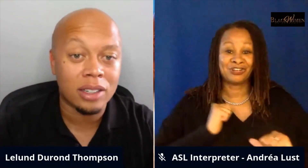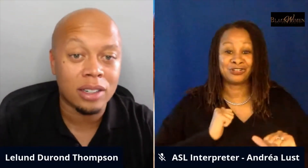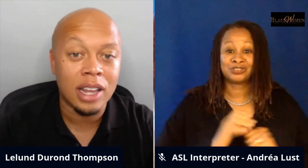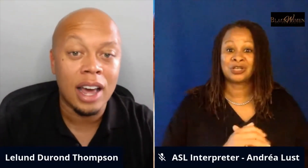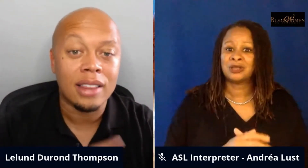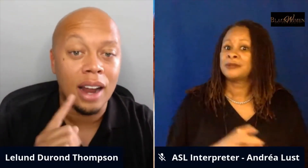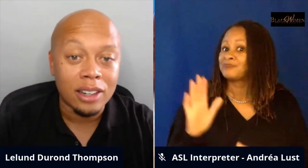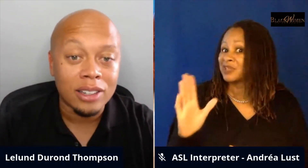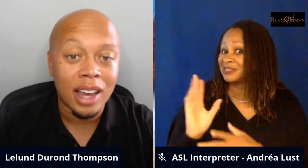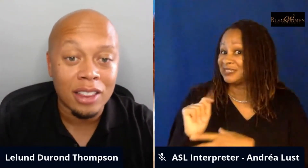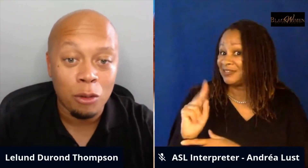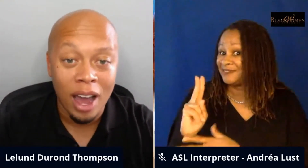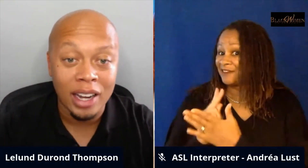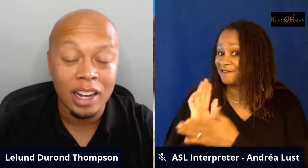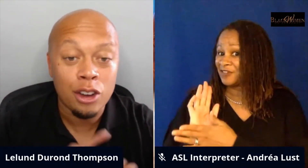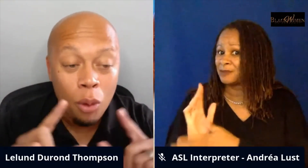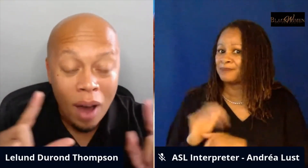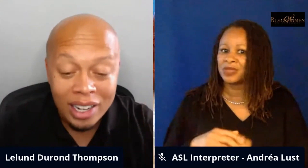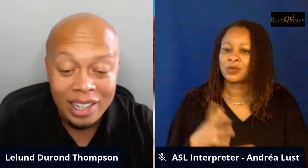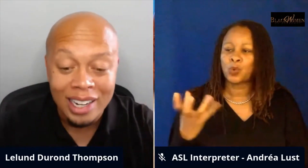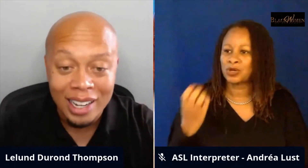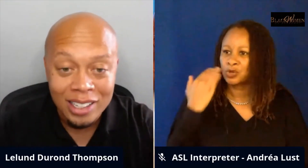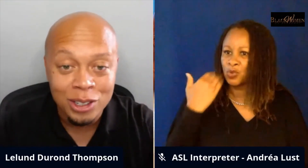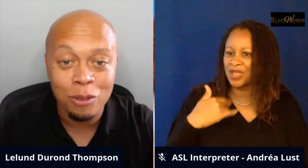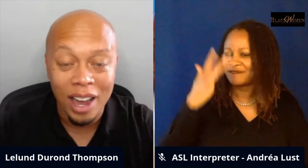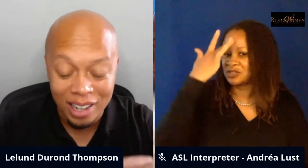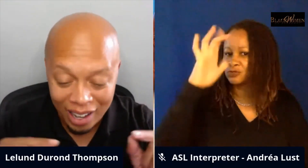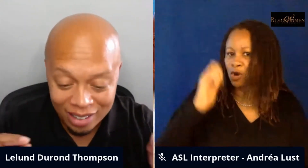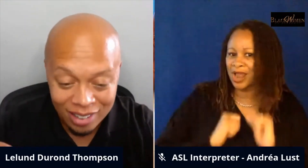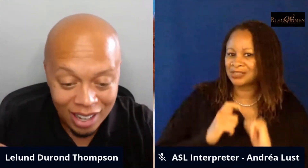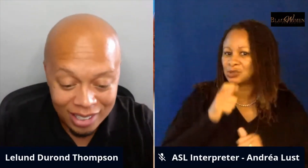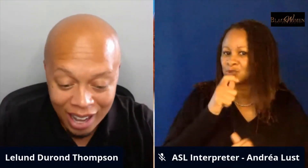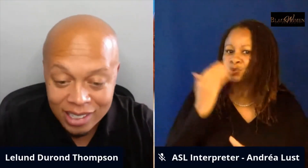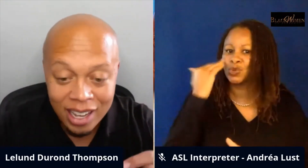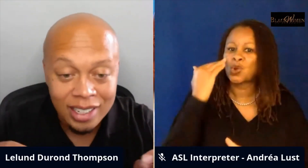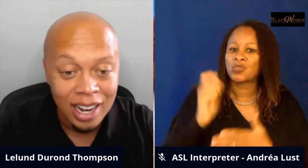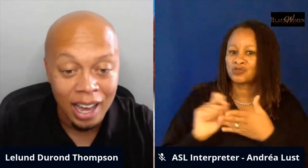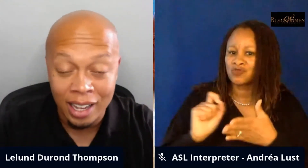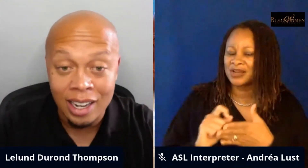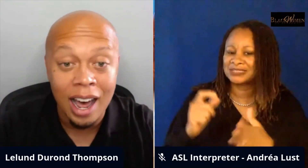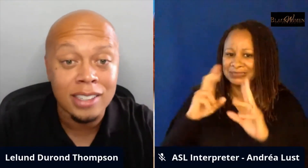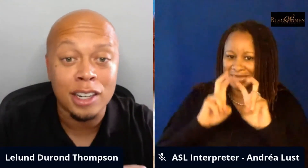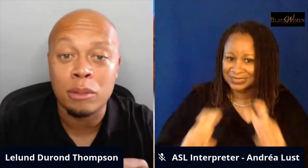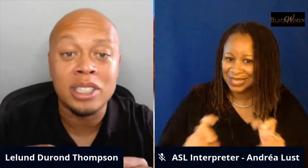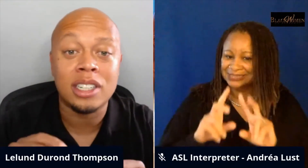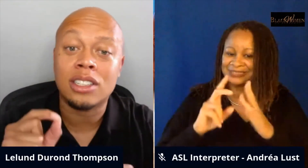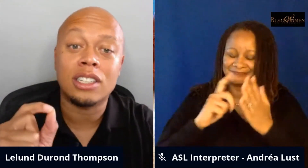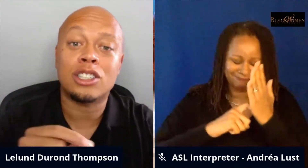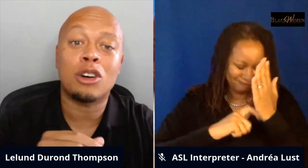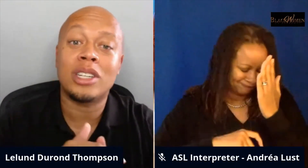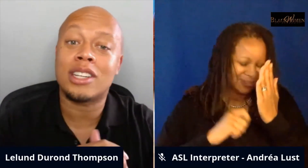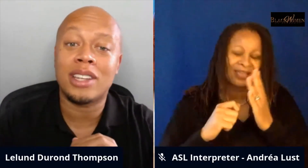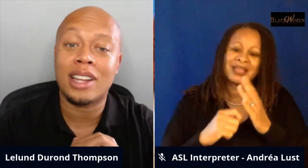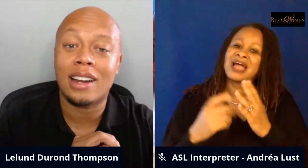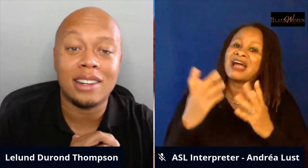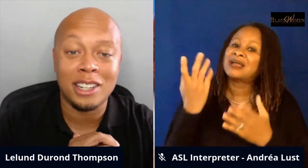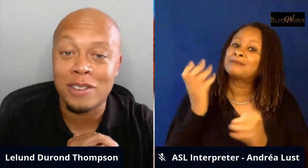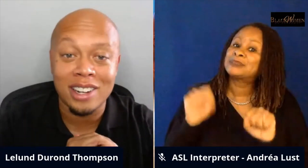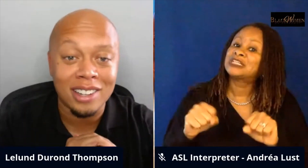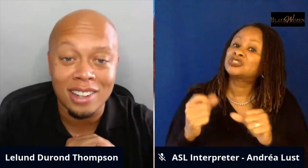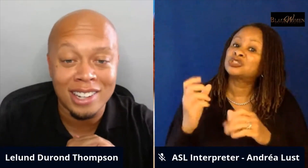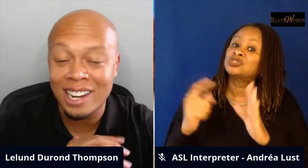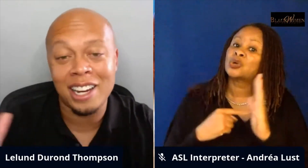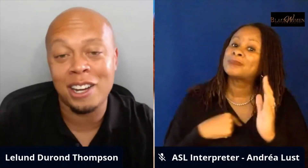smart actors that understand the writing, know how to get into the writing and dissect and analyze, and can potentially show me something that I